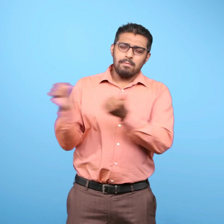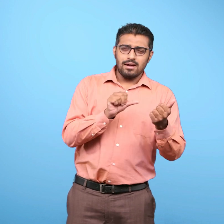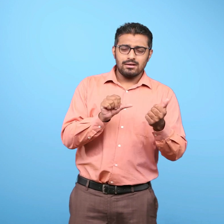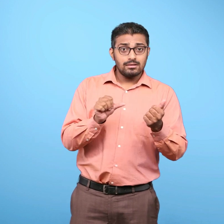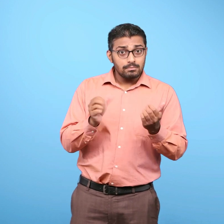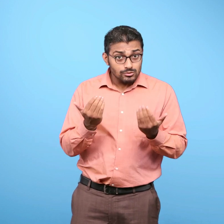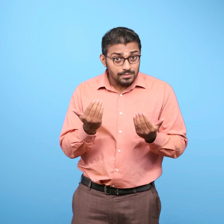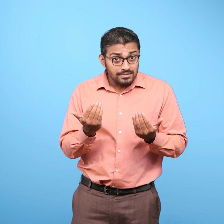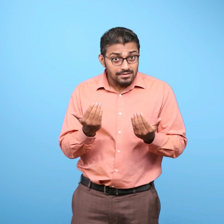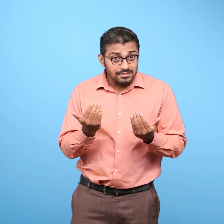change?